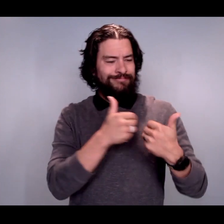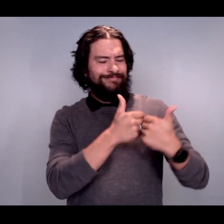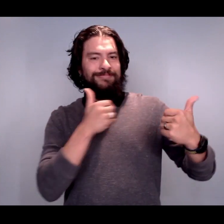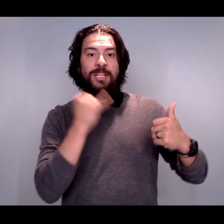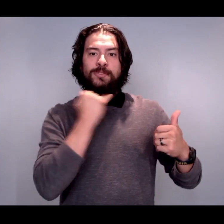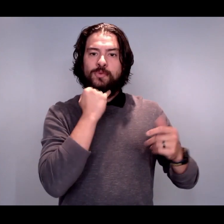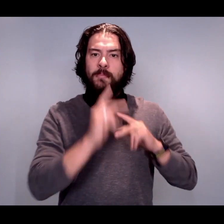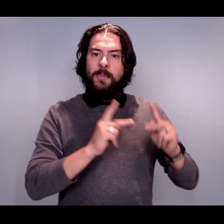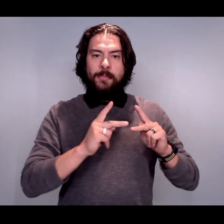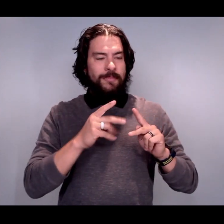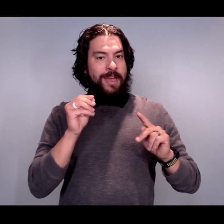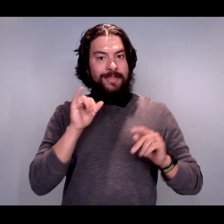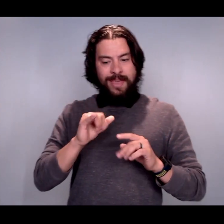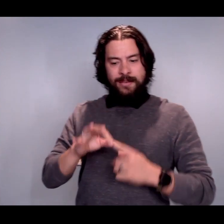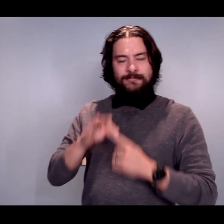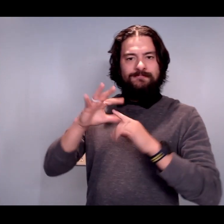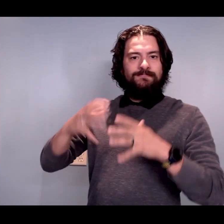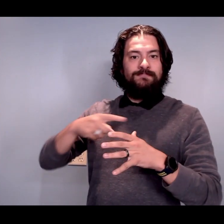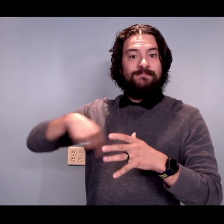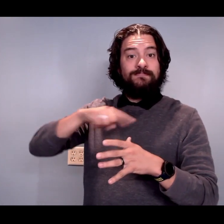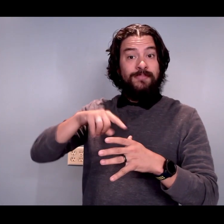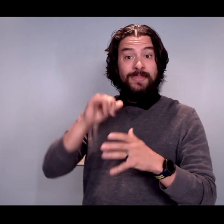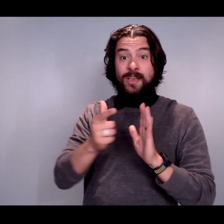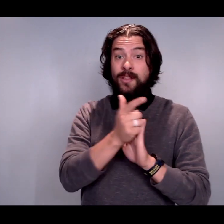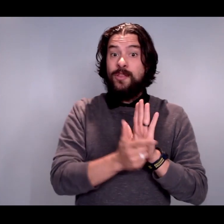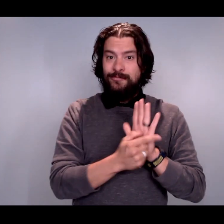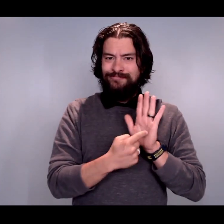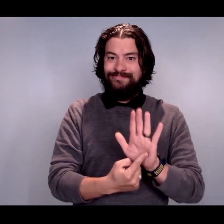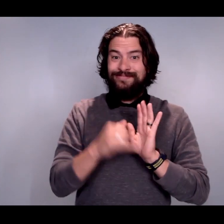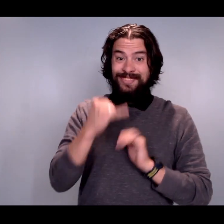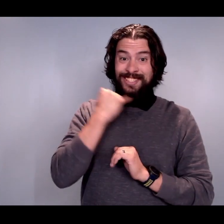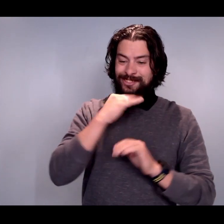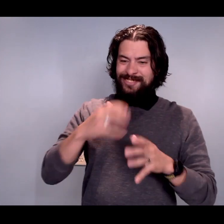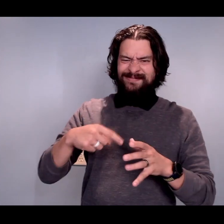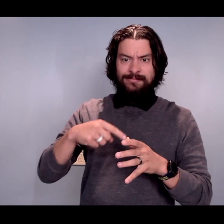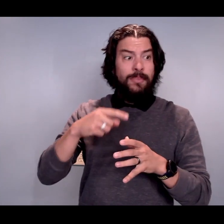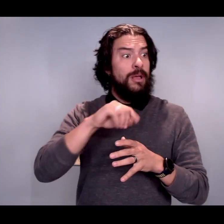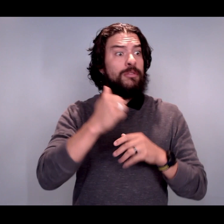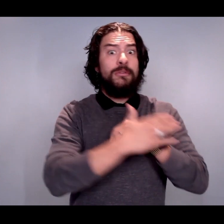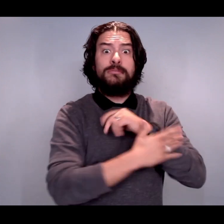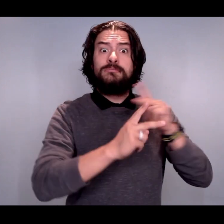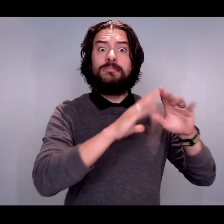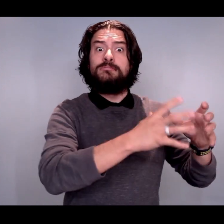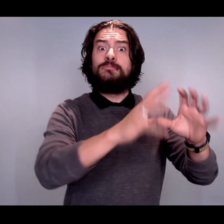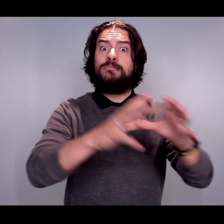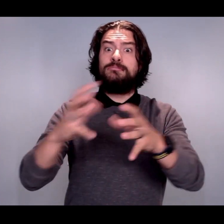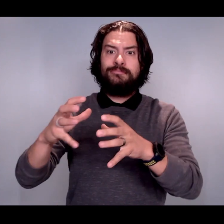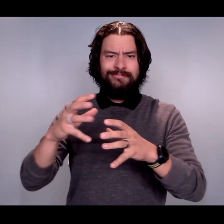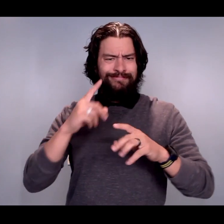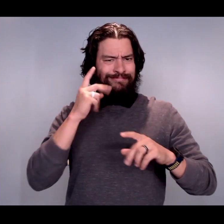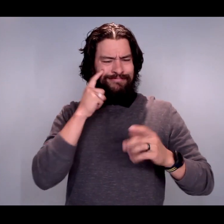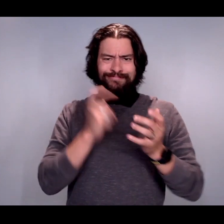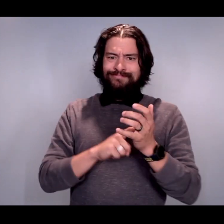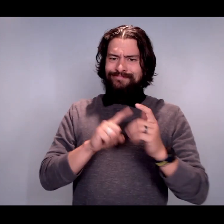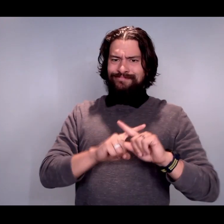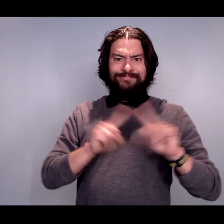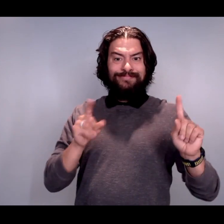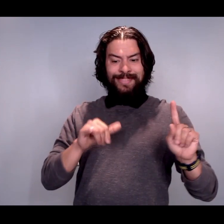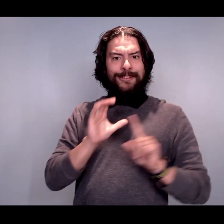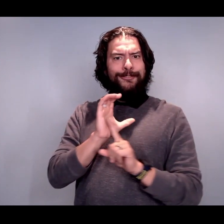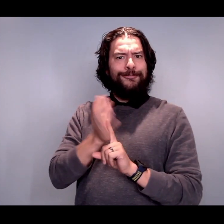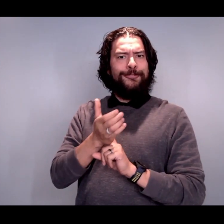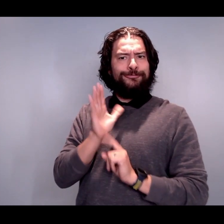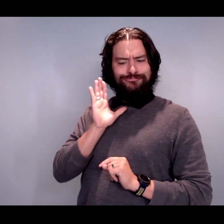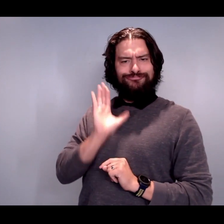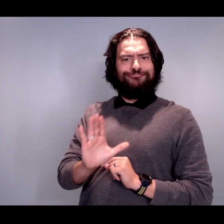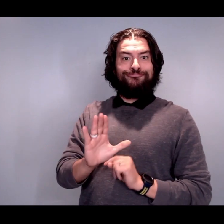is, made them holy. So some laws made Israel distinct from neighboring nations, while other laws kept them away from things